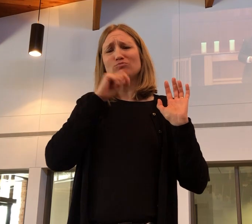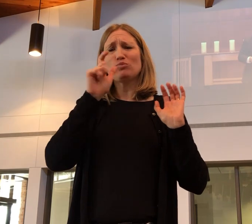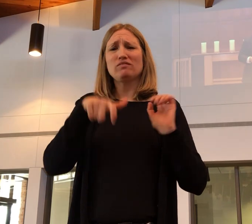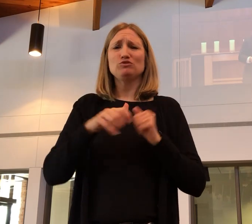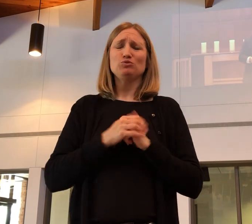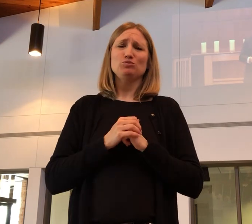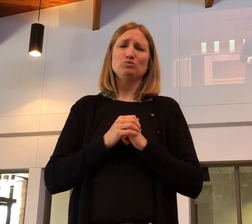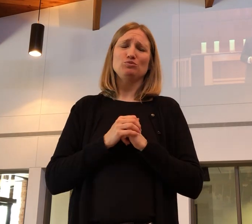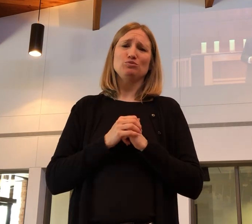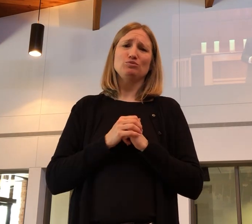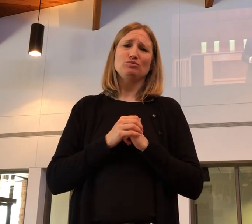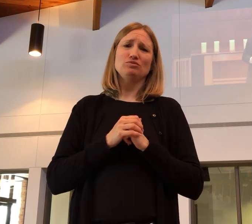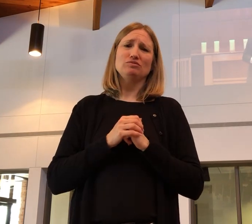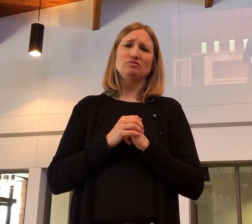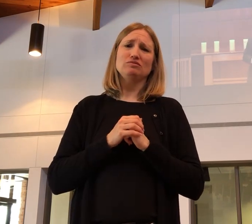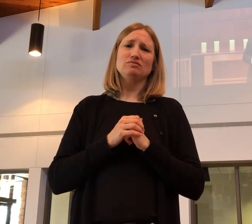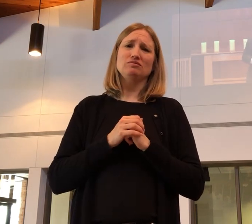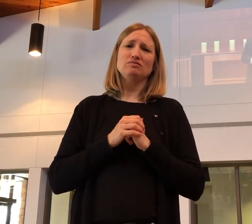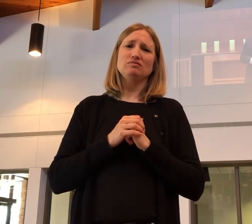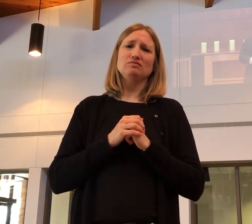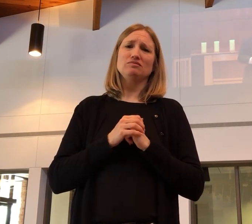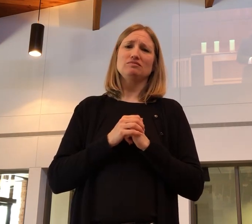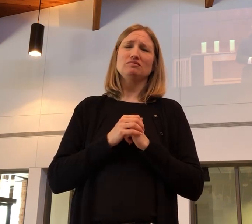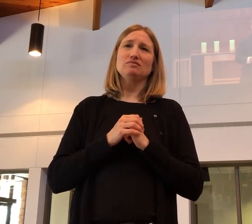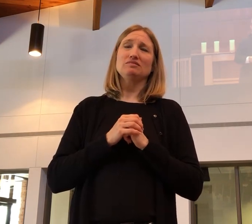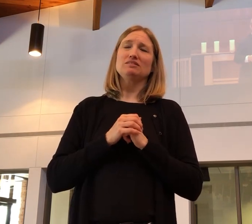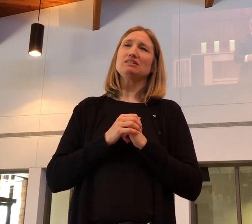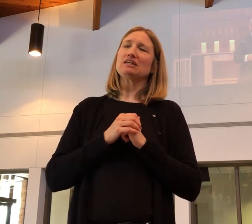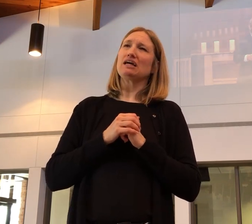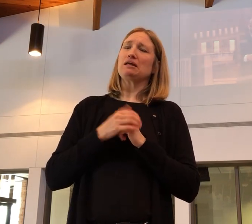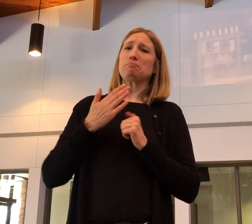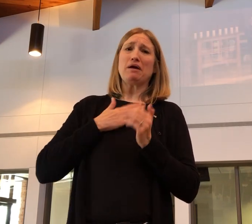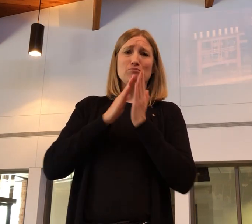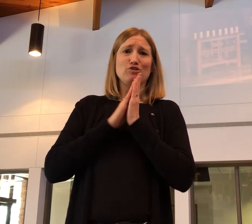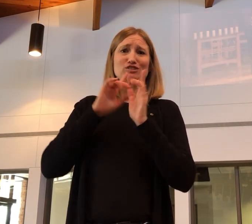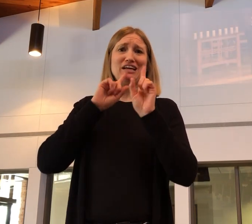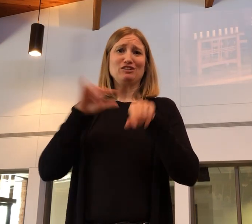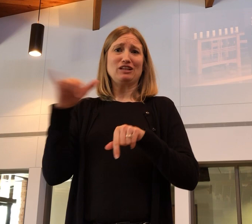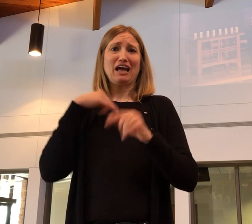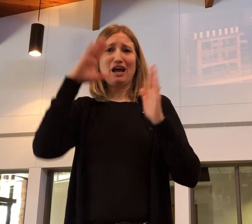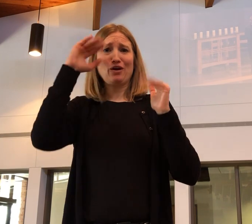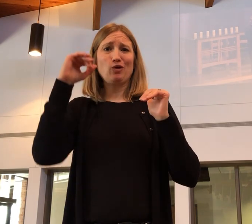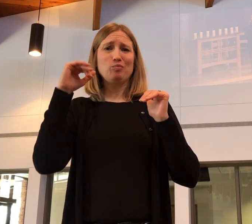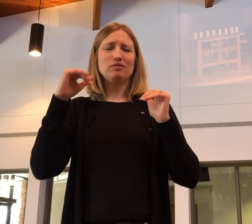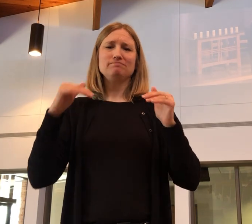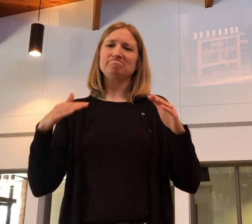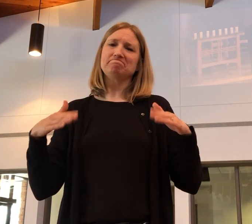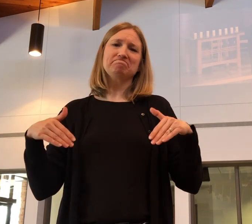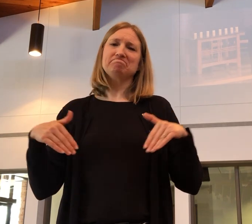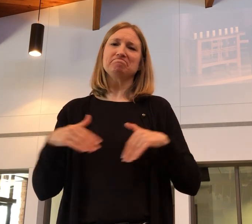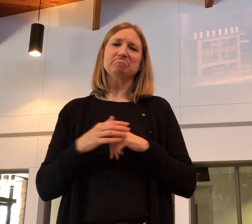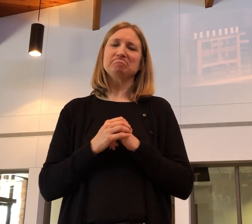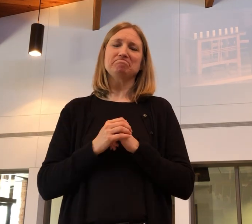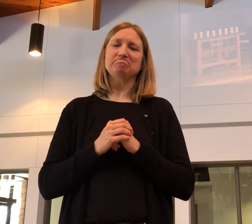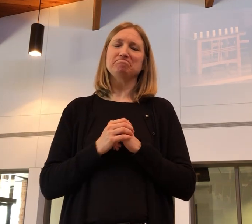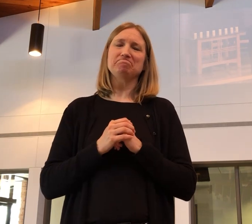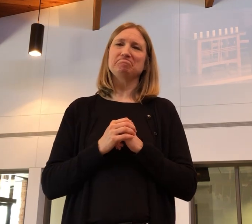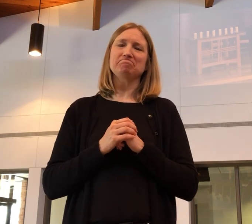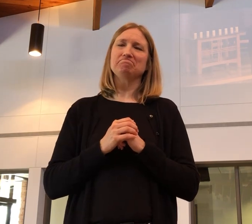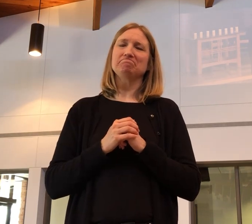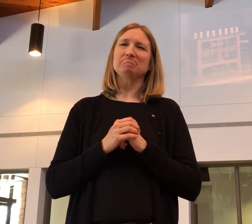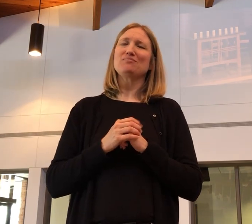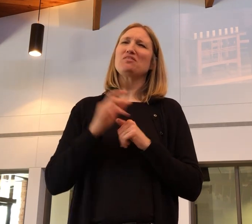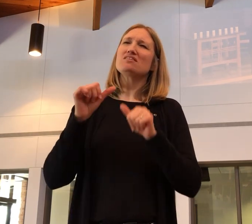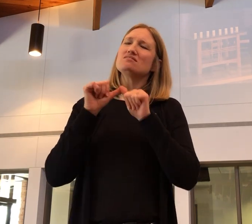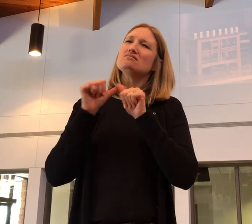And prayers that have not been answered the way that I had hoped for. Never have I felt the